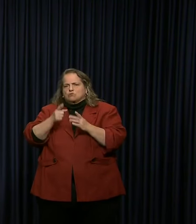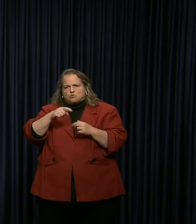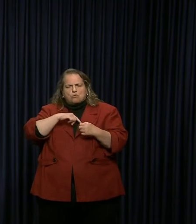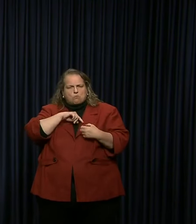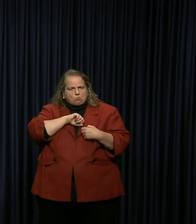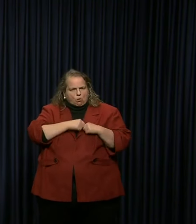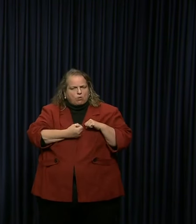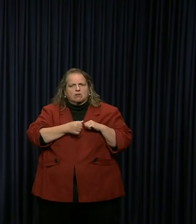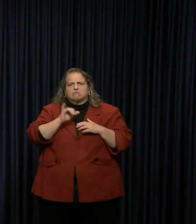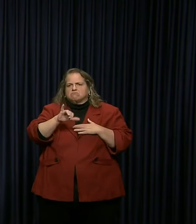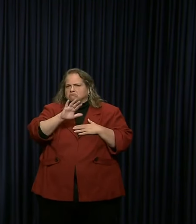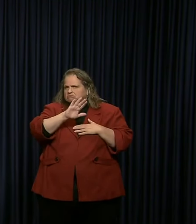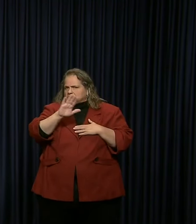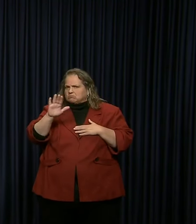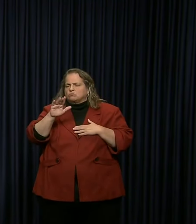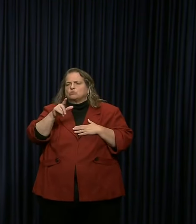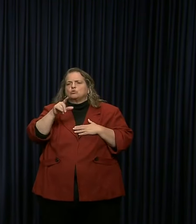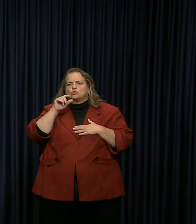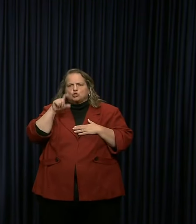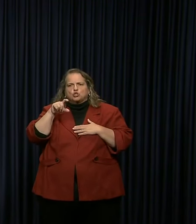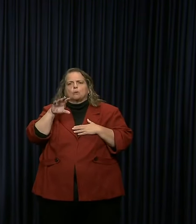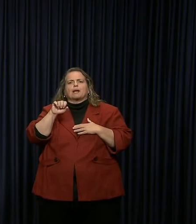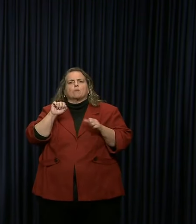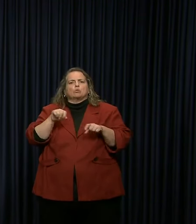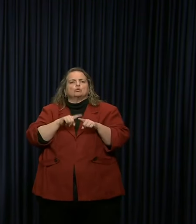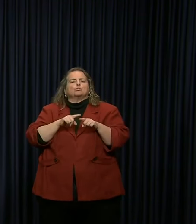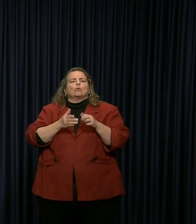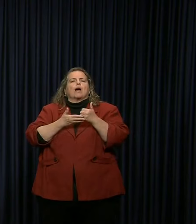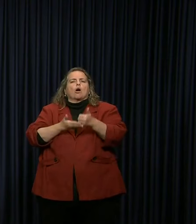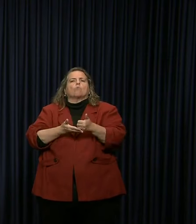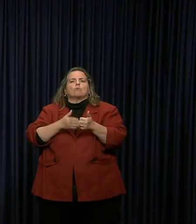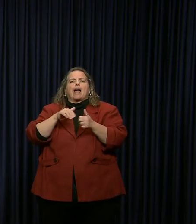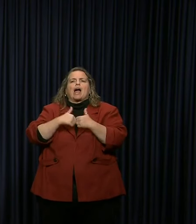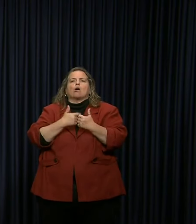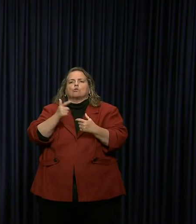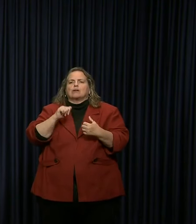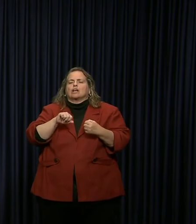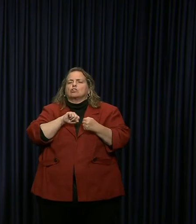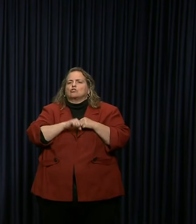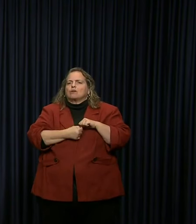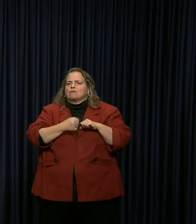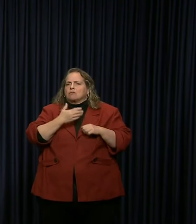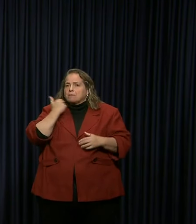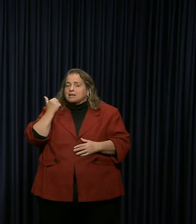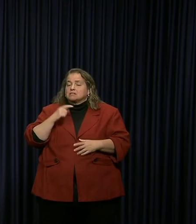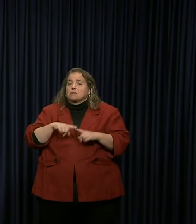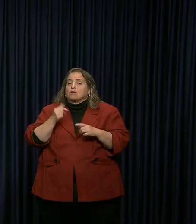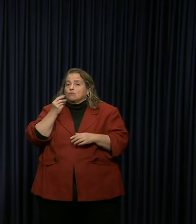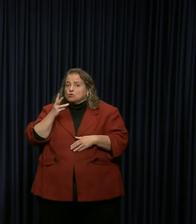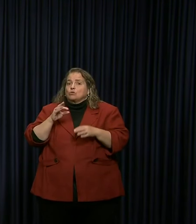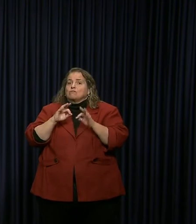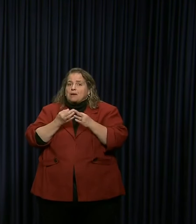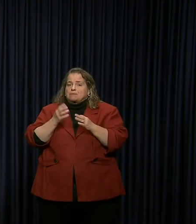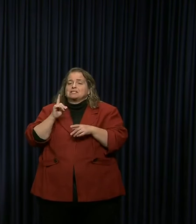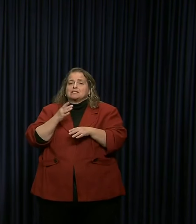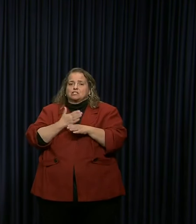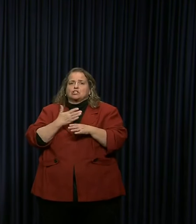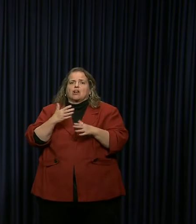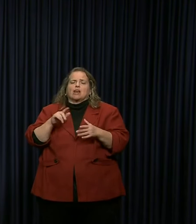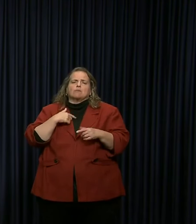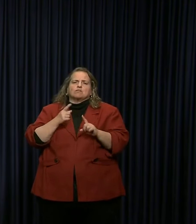you ought to be able to do the way that helps you deal with your grief the best. But a couple of families have shared. First,